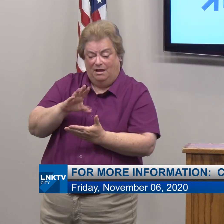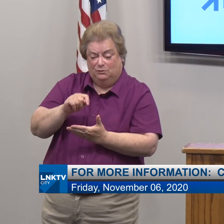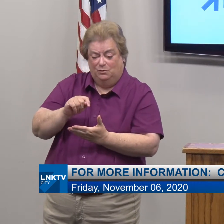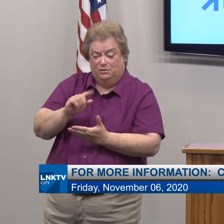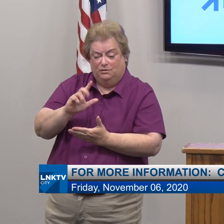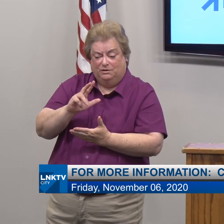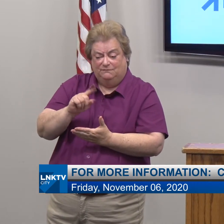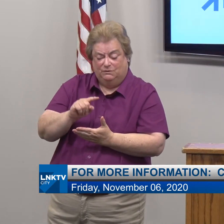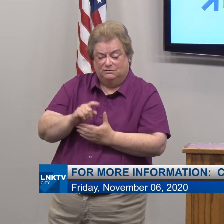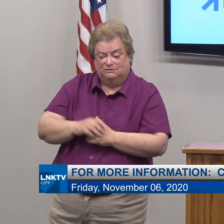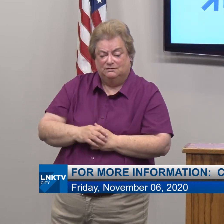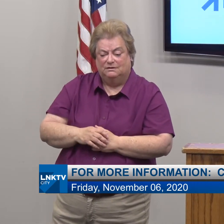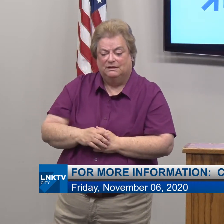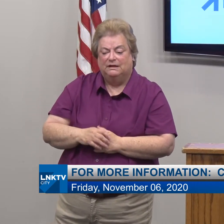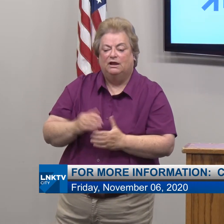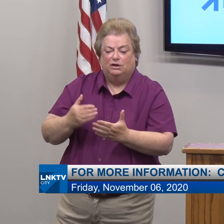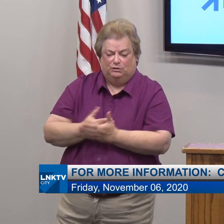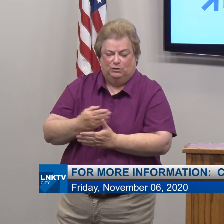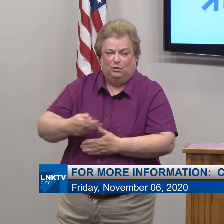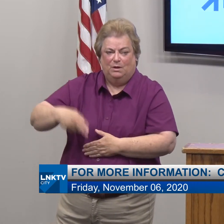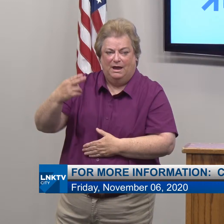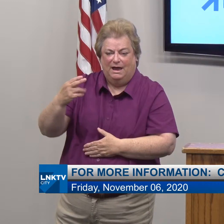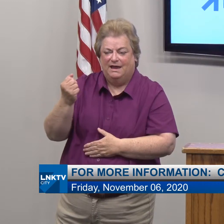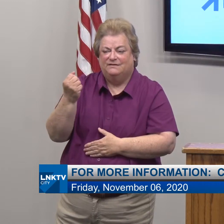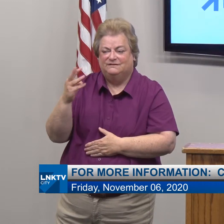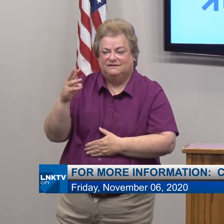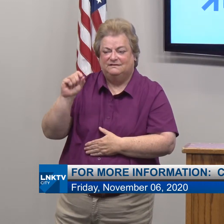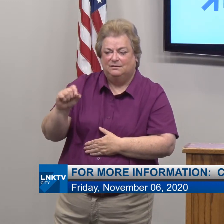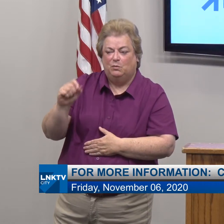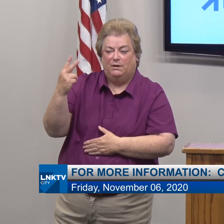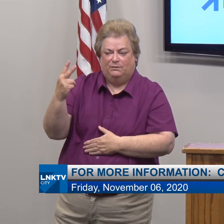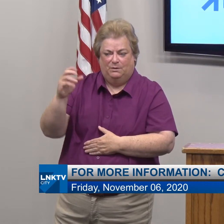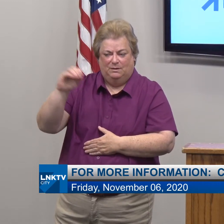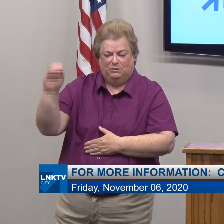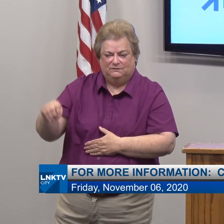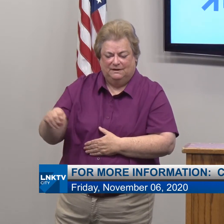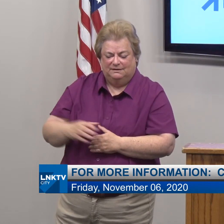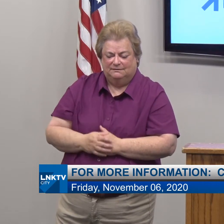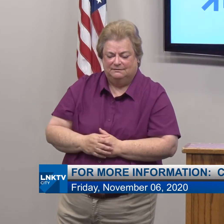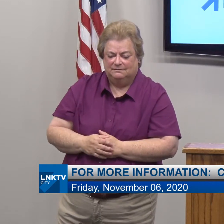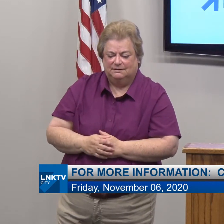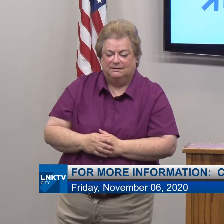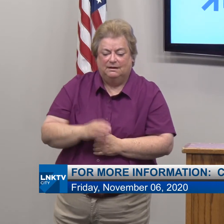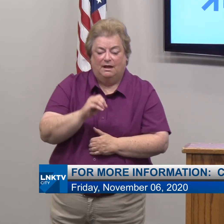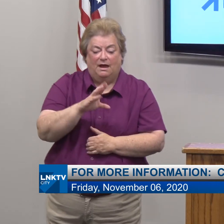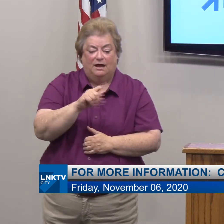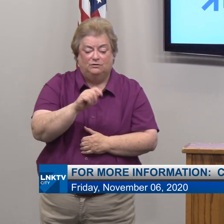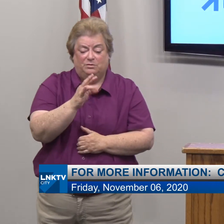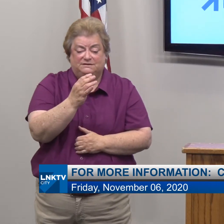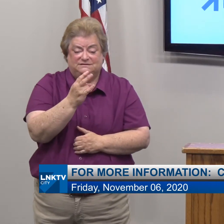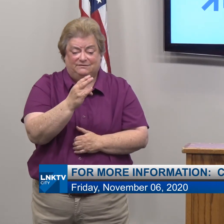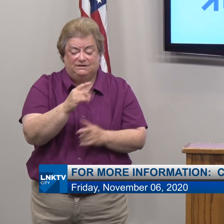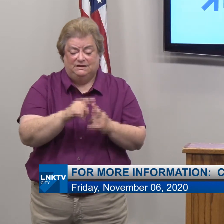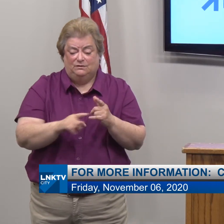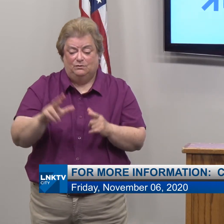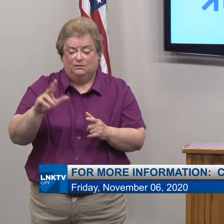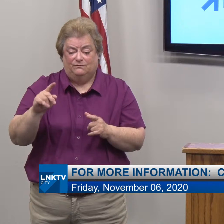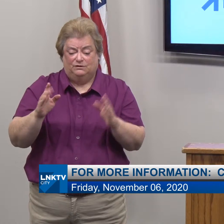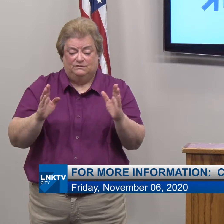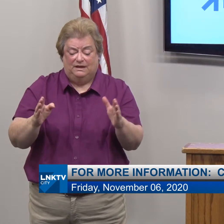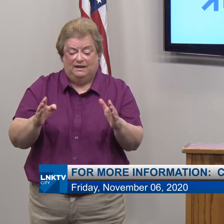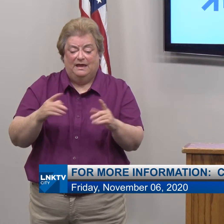31st. It was a new high of 16.3%. From October 17th through the 31st, the